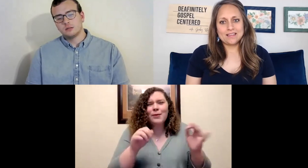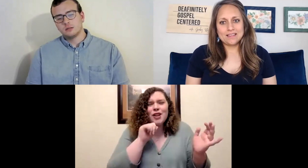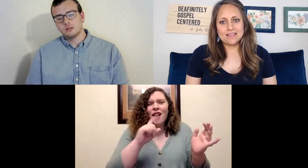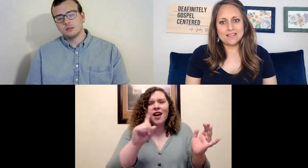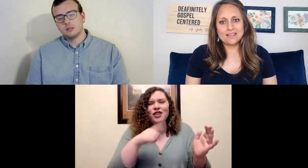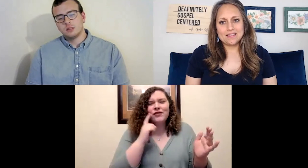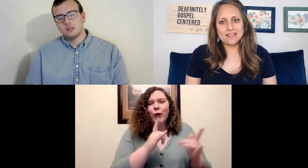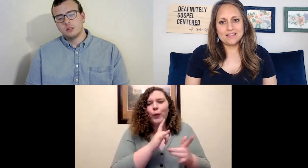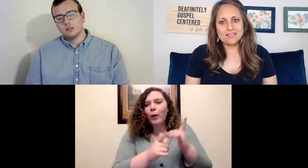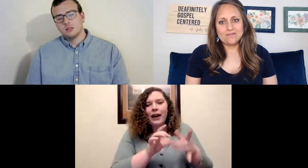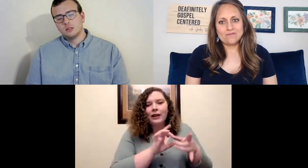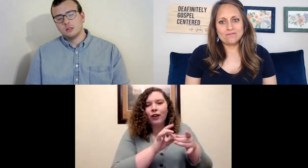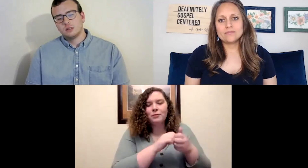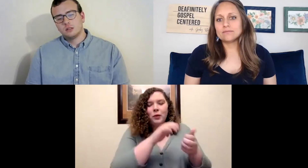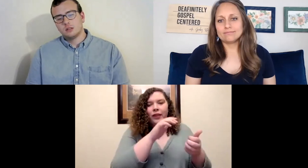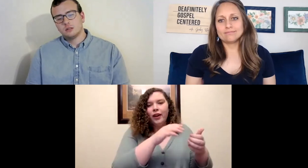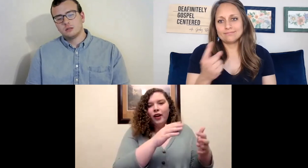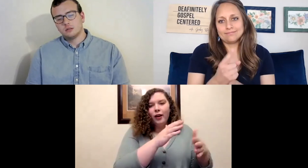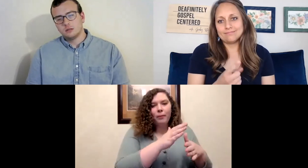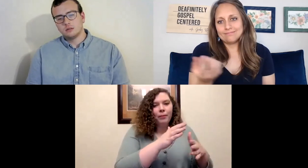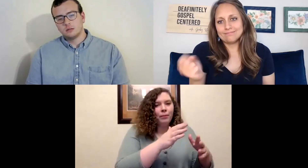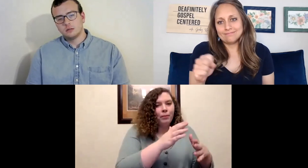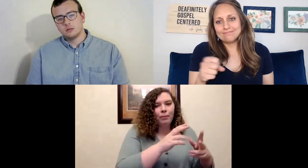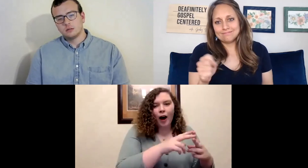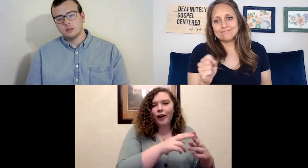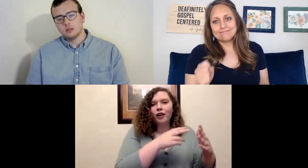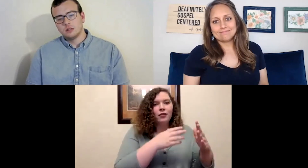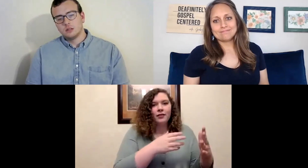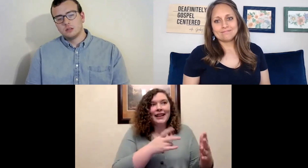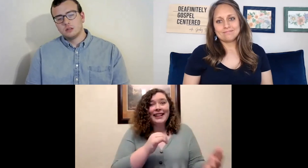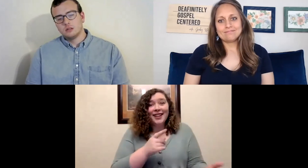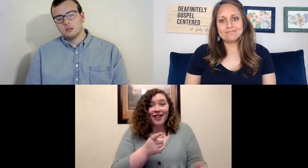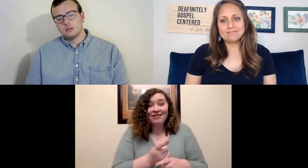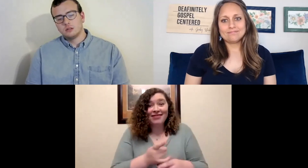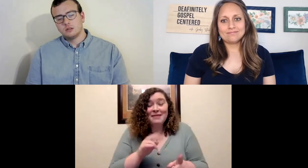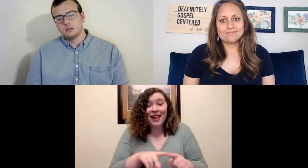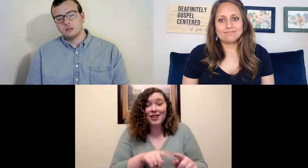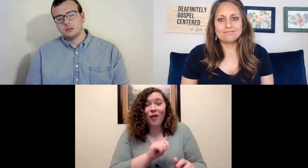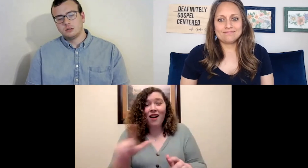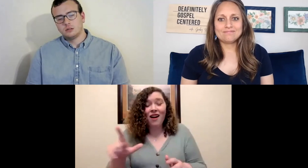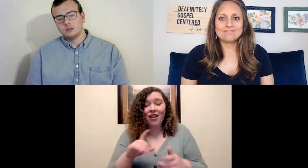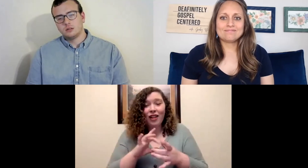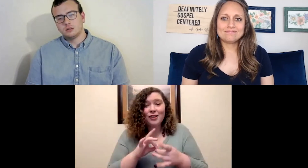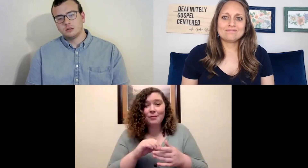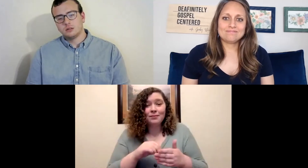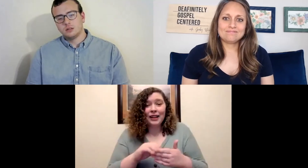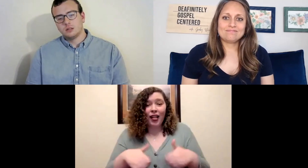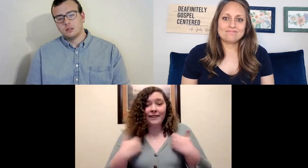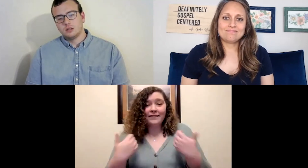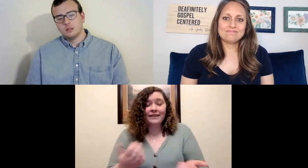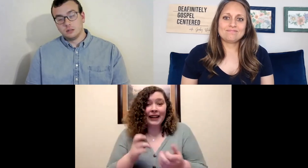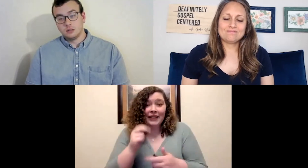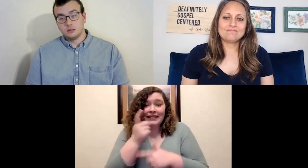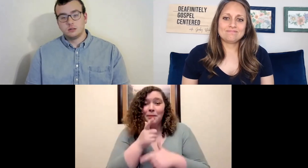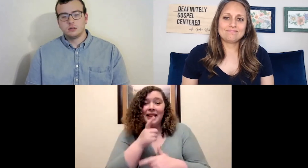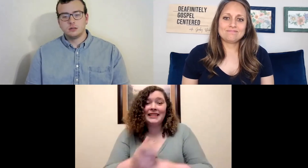so I think love language is important, but love languages aren't only for romantic partner relationships. It can be for any relationship,